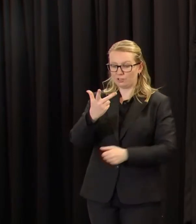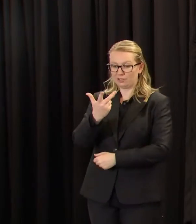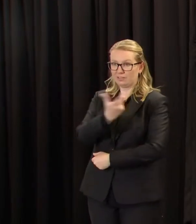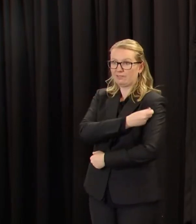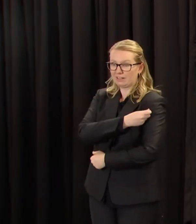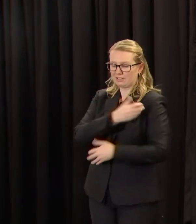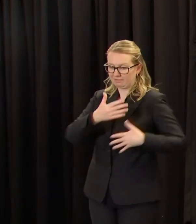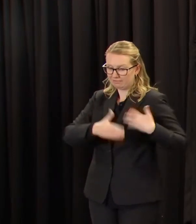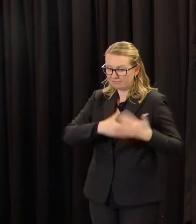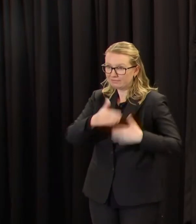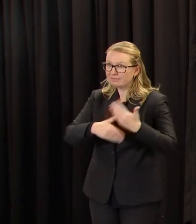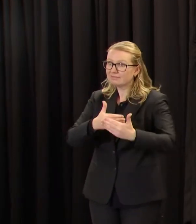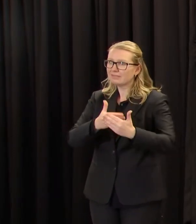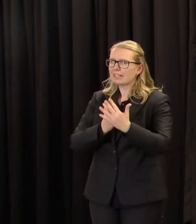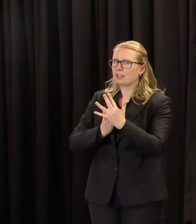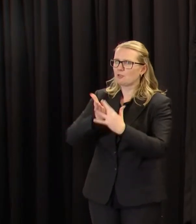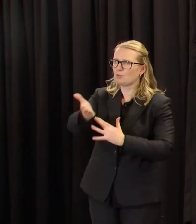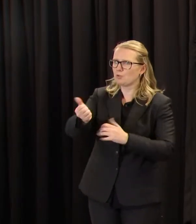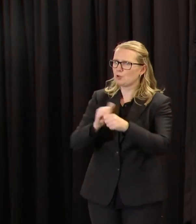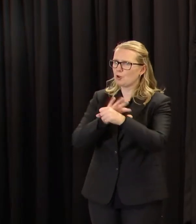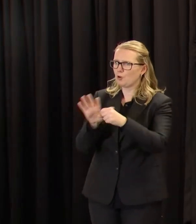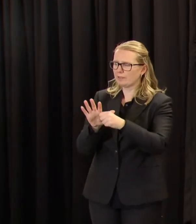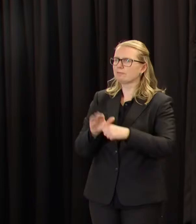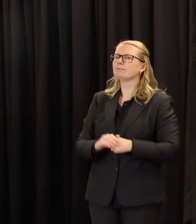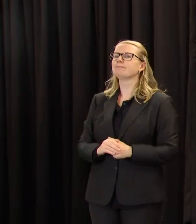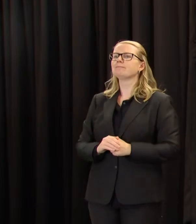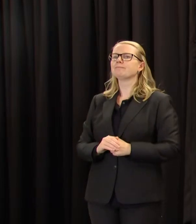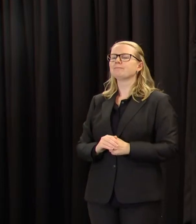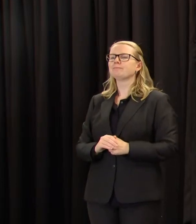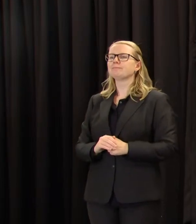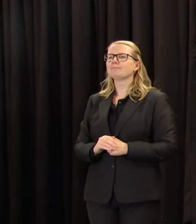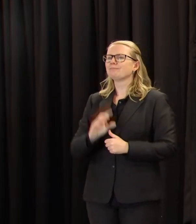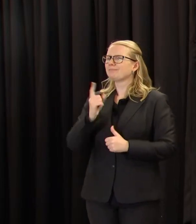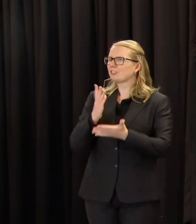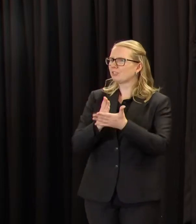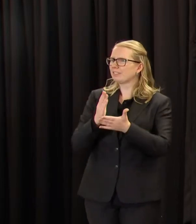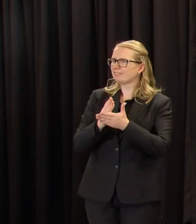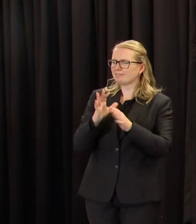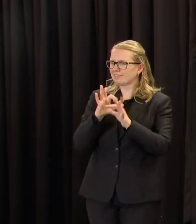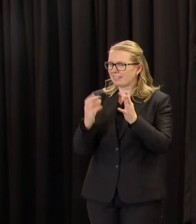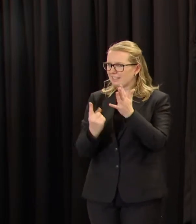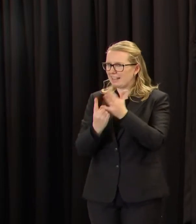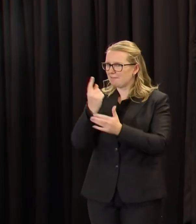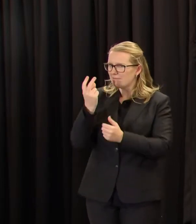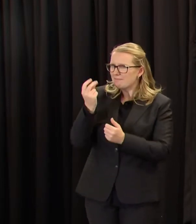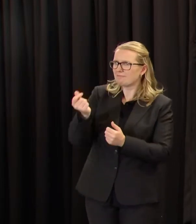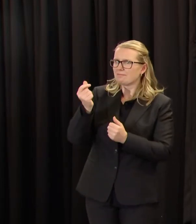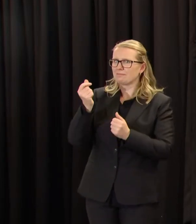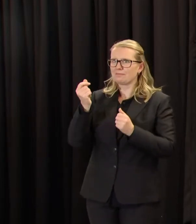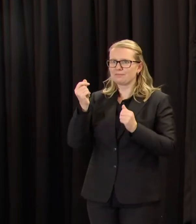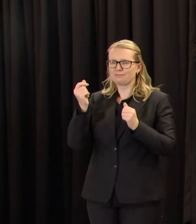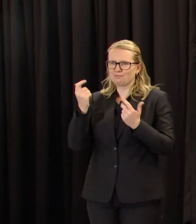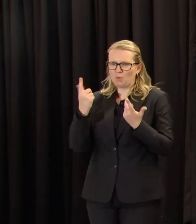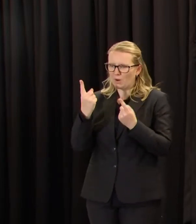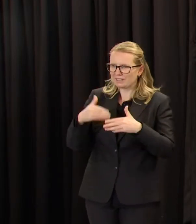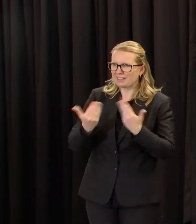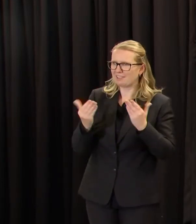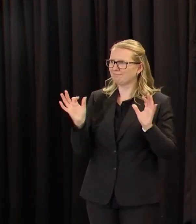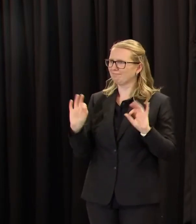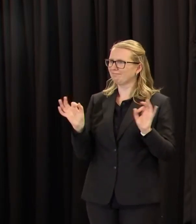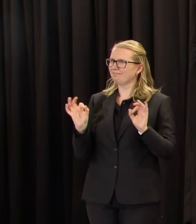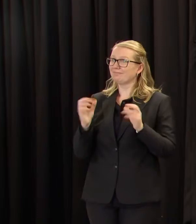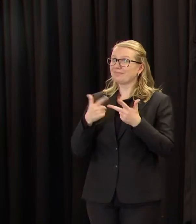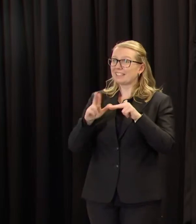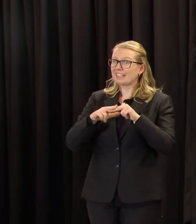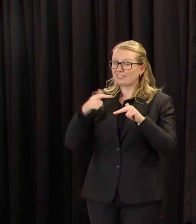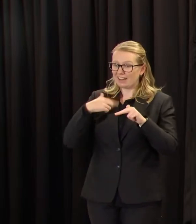to get us past this. But none of that happens in an instant, I'm afraid. As I said to you, if I had a